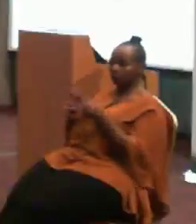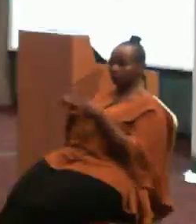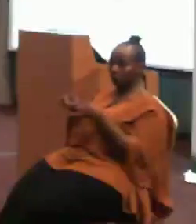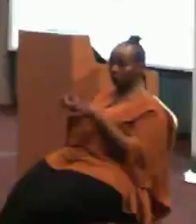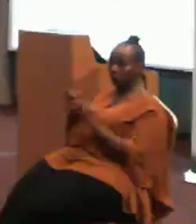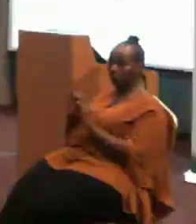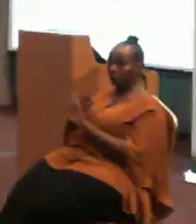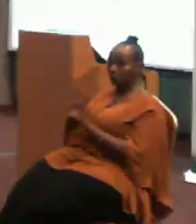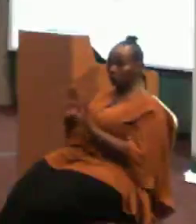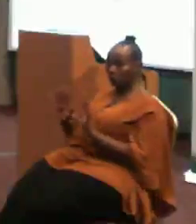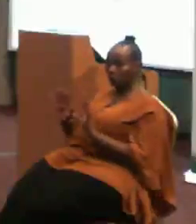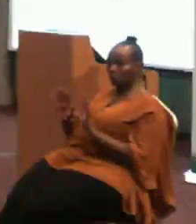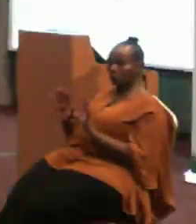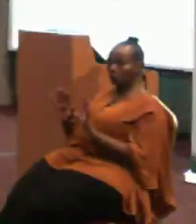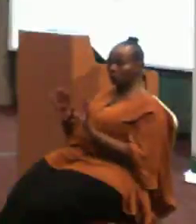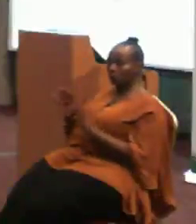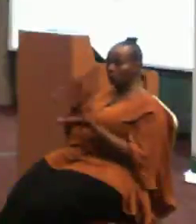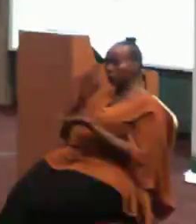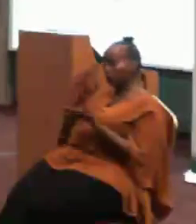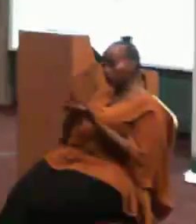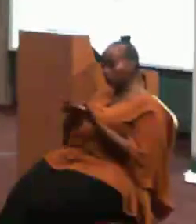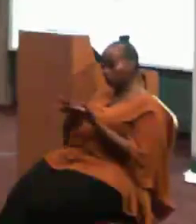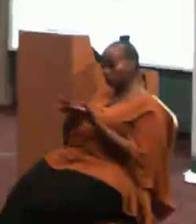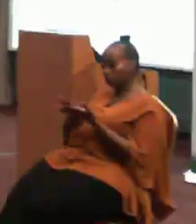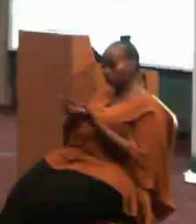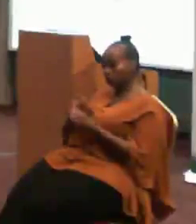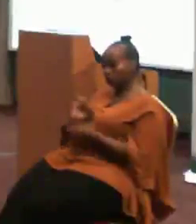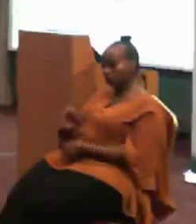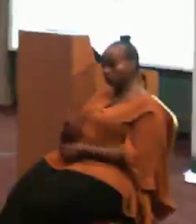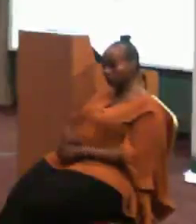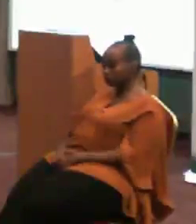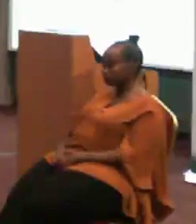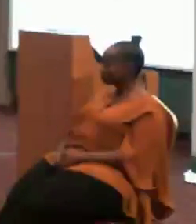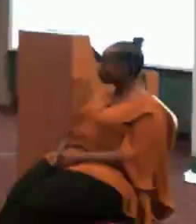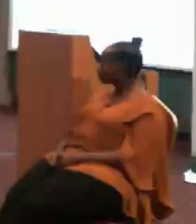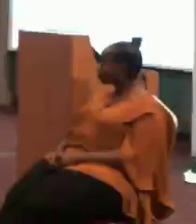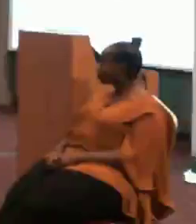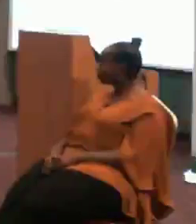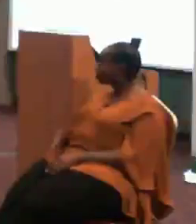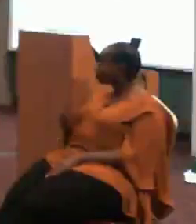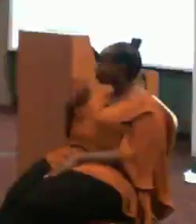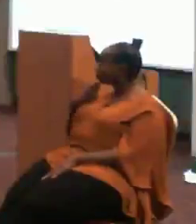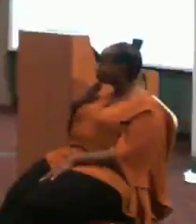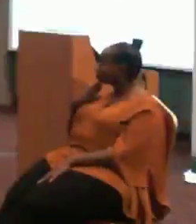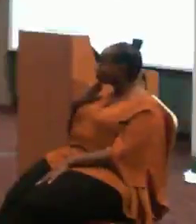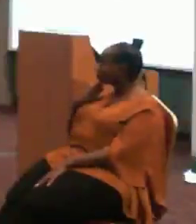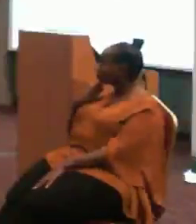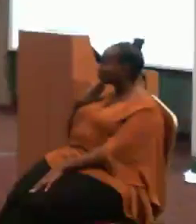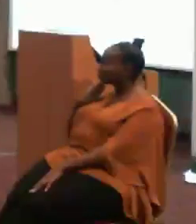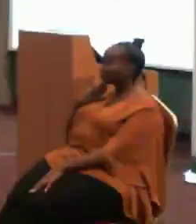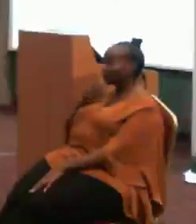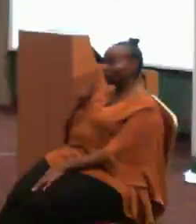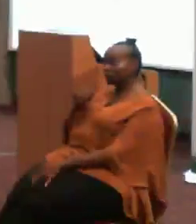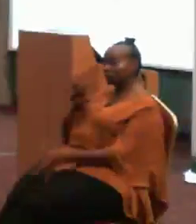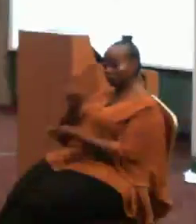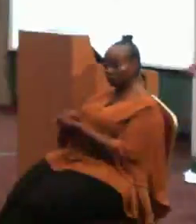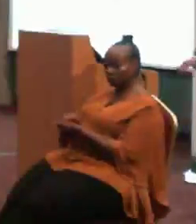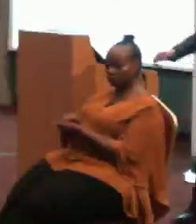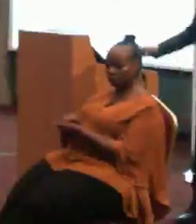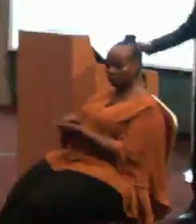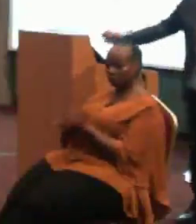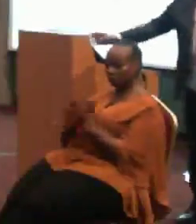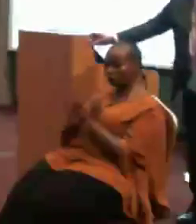relation to your full application. Thank you, Chair. Right, Eskom, can you please be brief and then